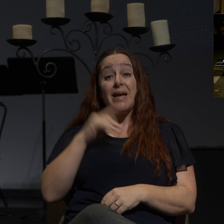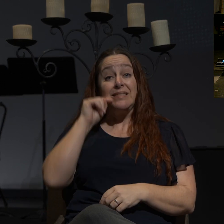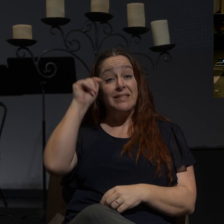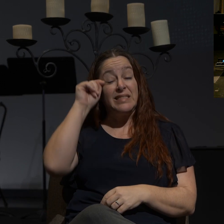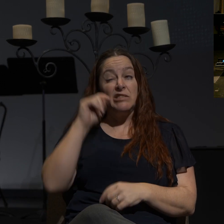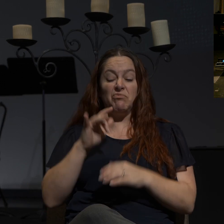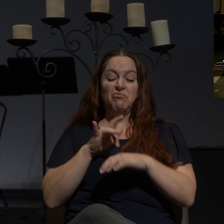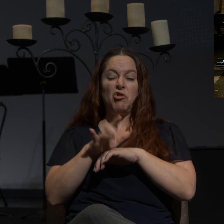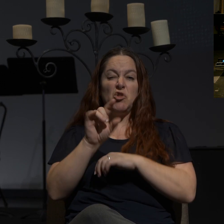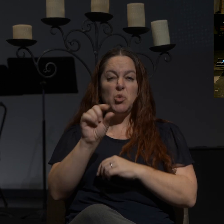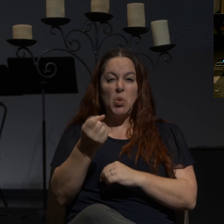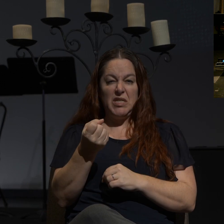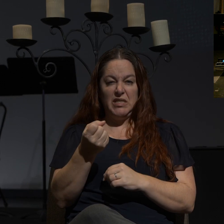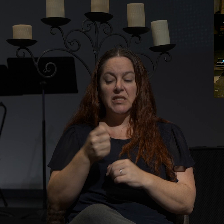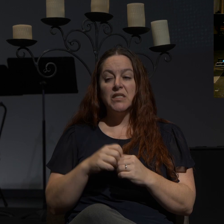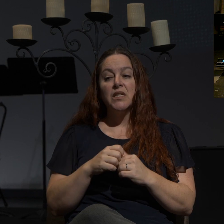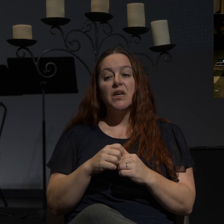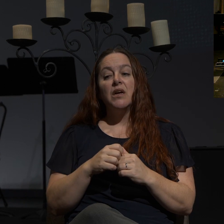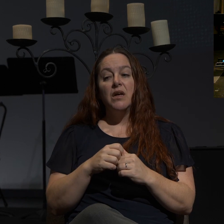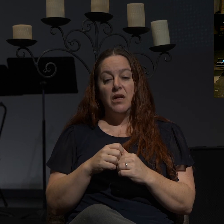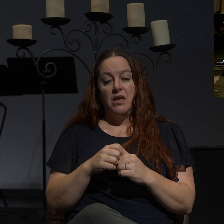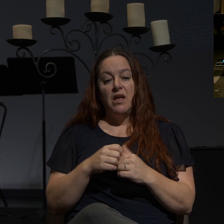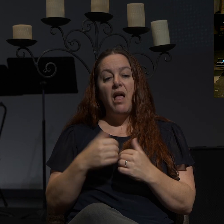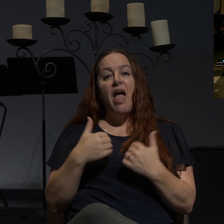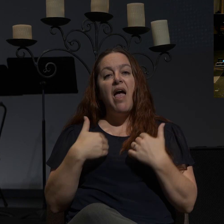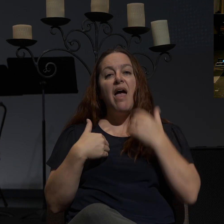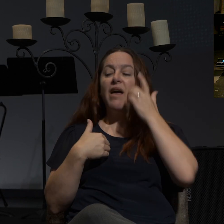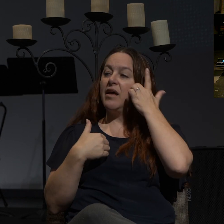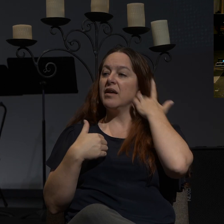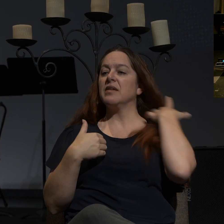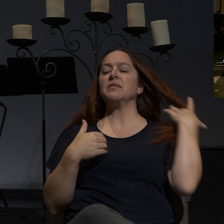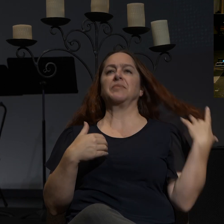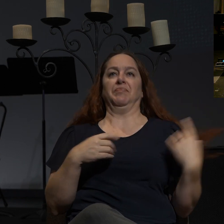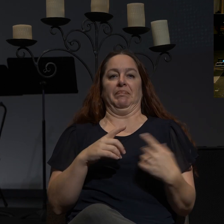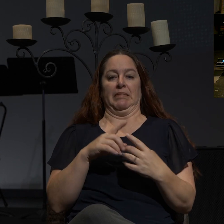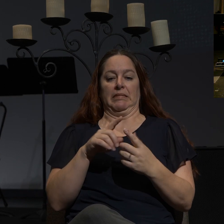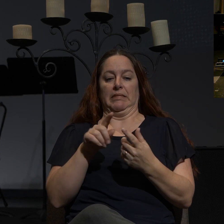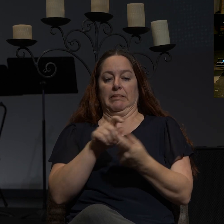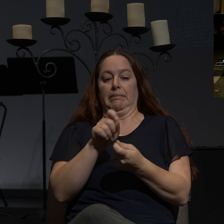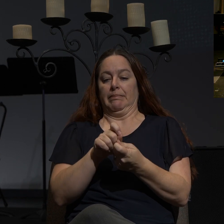early 20s, I had a particular fascination.